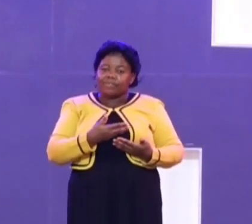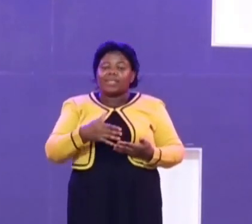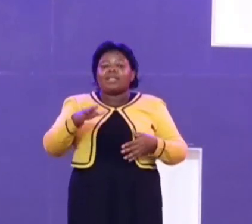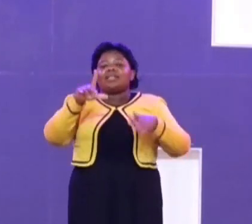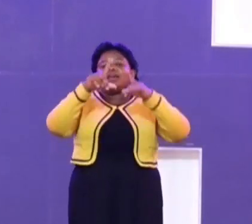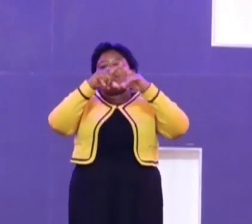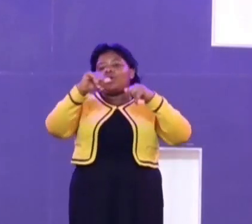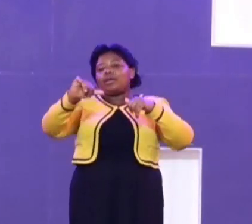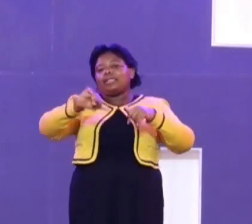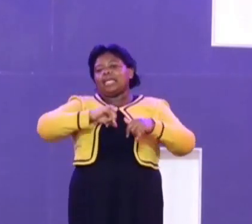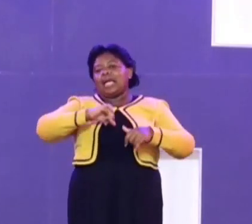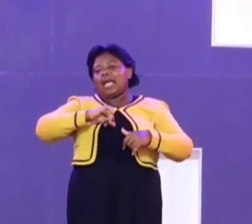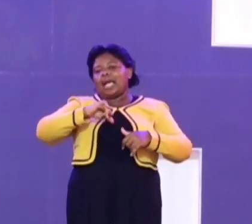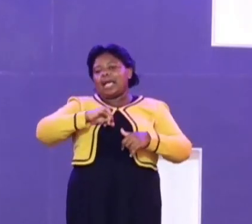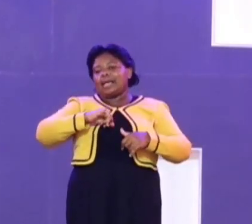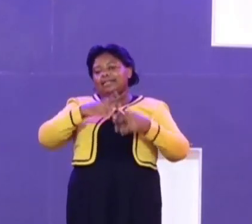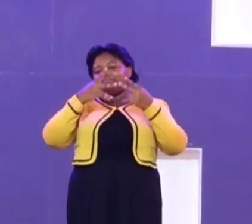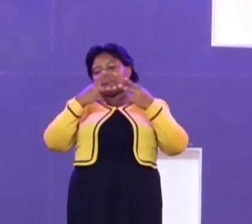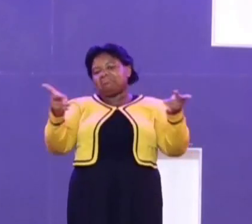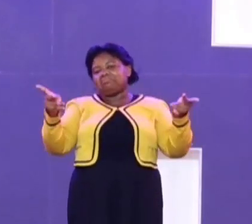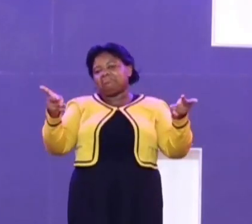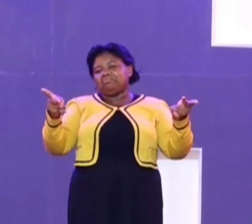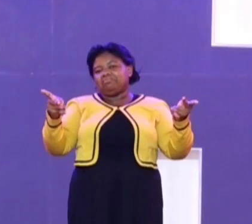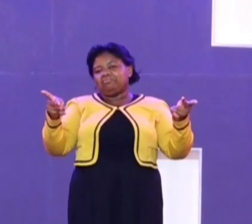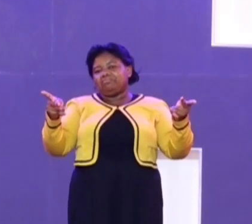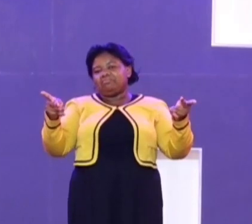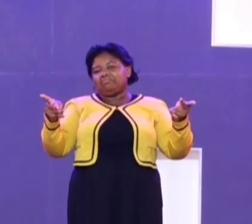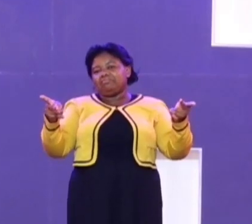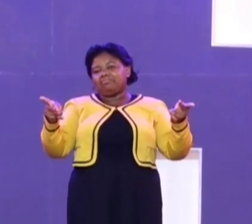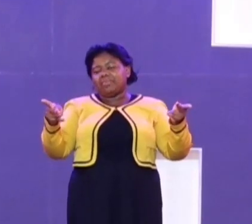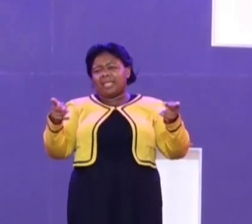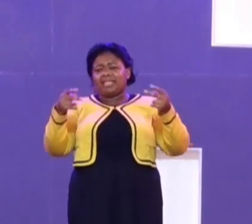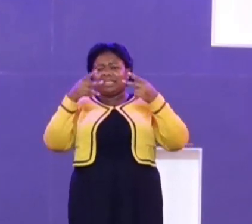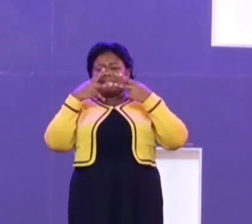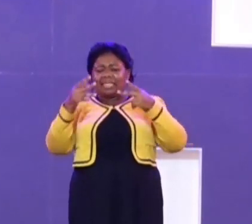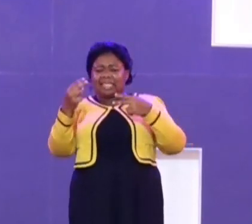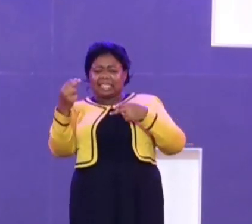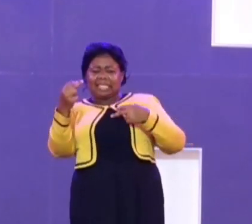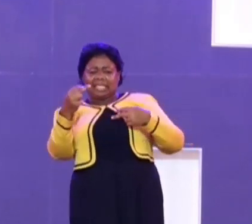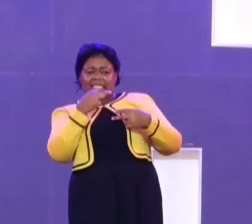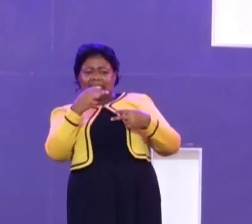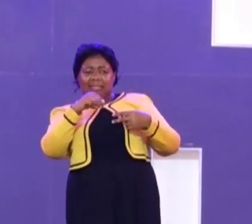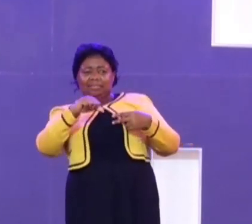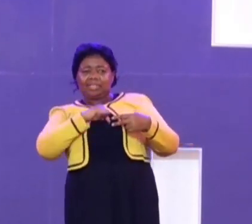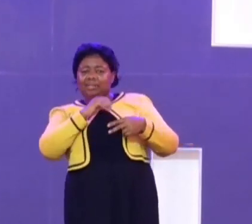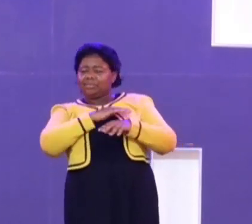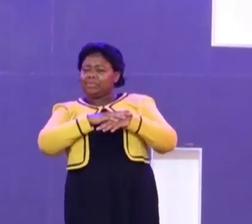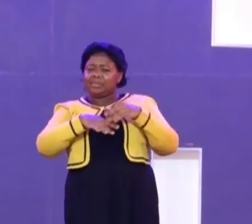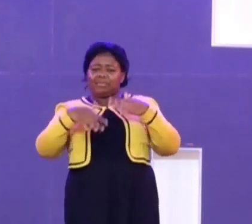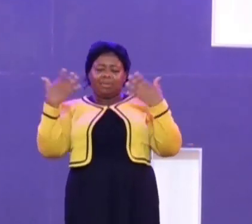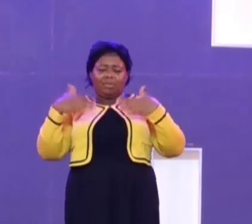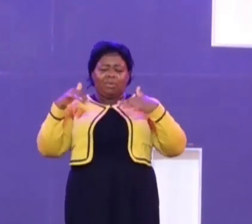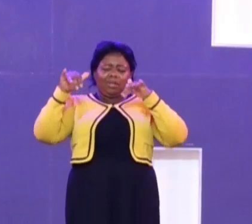I came. Ekigambo ekyanze kyagolokoka. And he began to see himself not worthy to be where he was. N'atandika